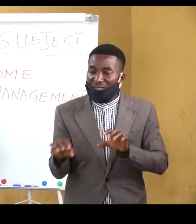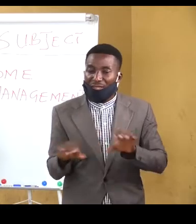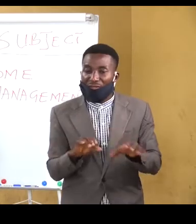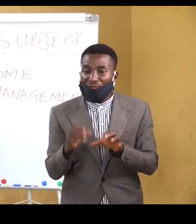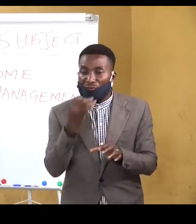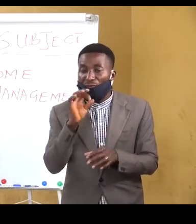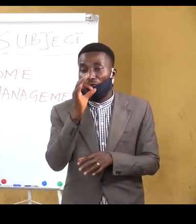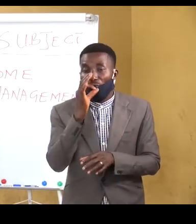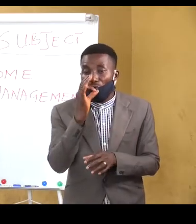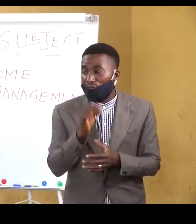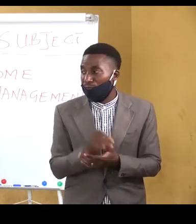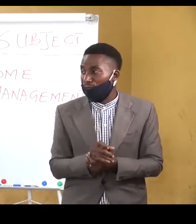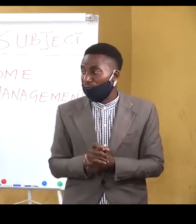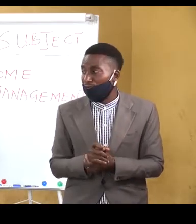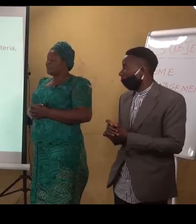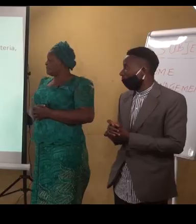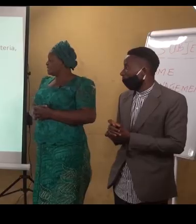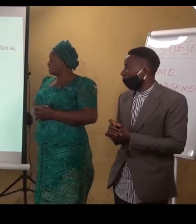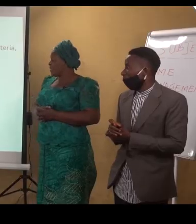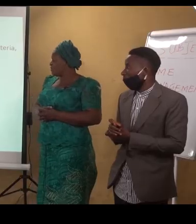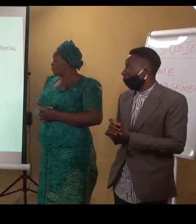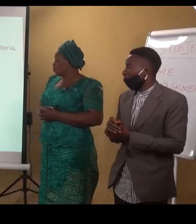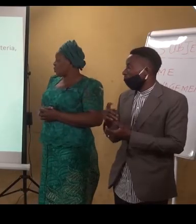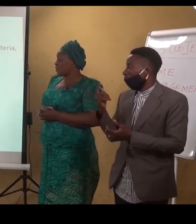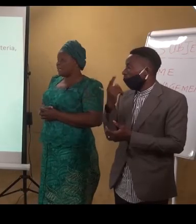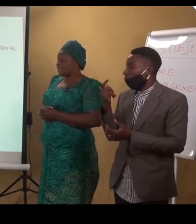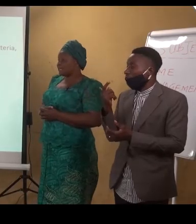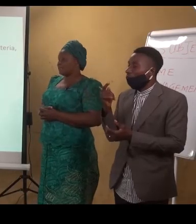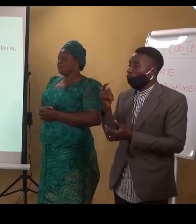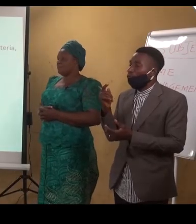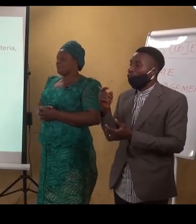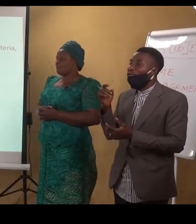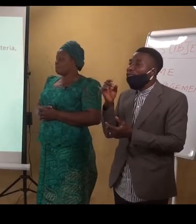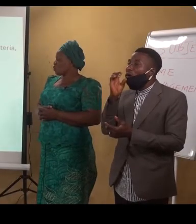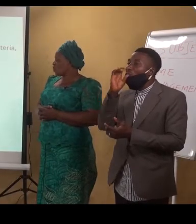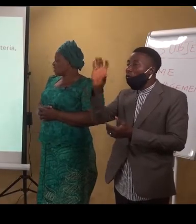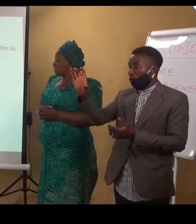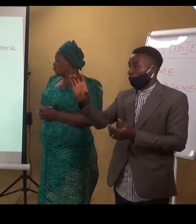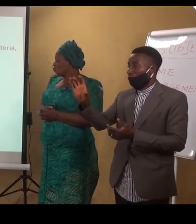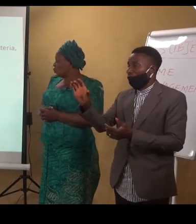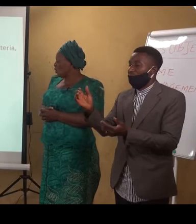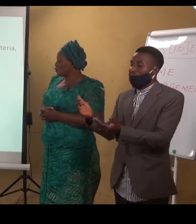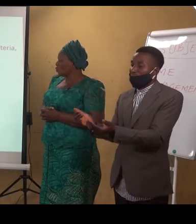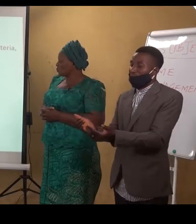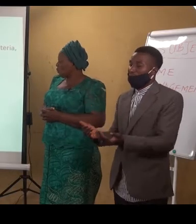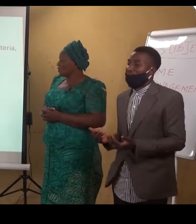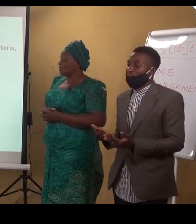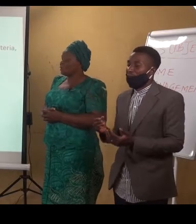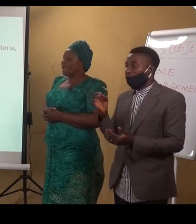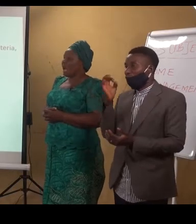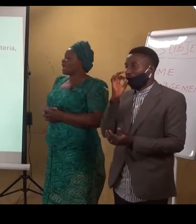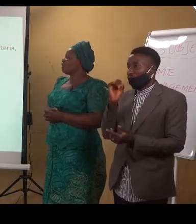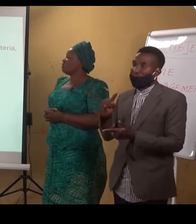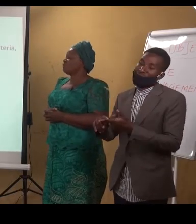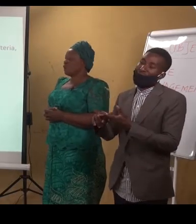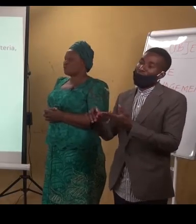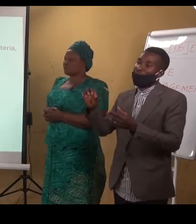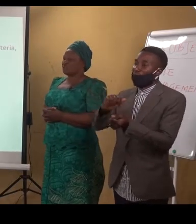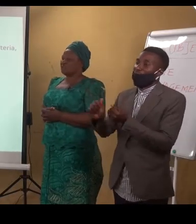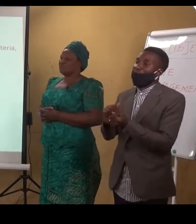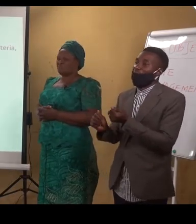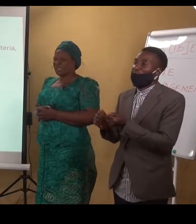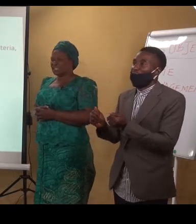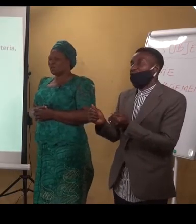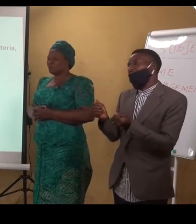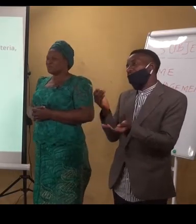food. This is also one of the reasons why food spoil. Heat causes food to what? To spoil. Action of